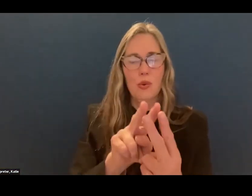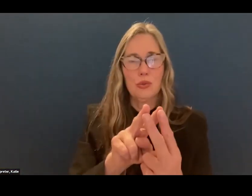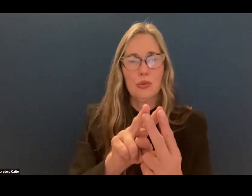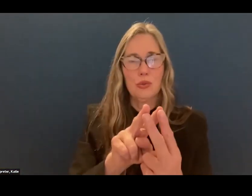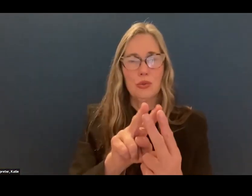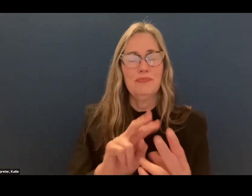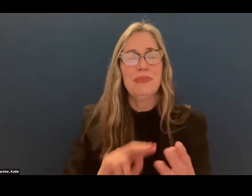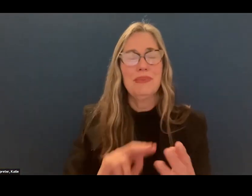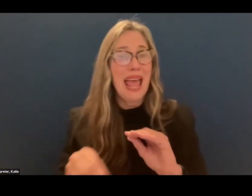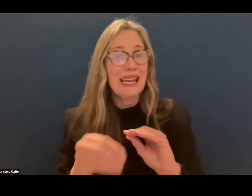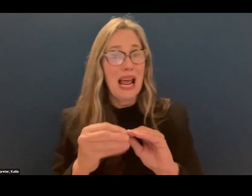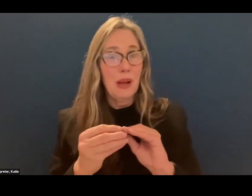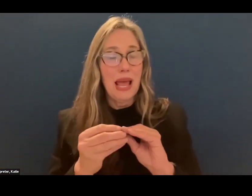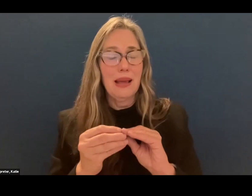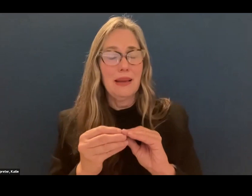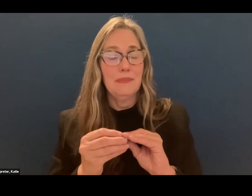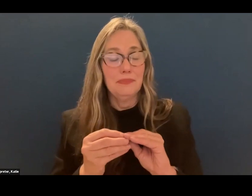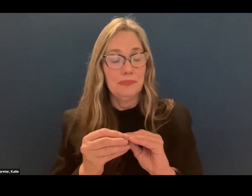secondly say,